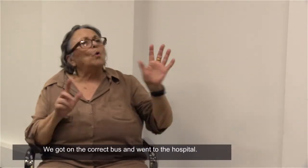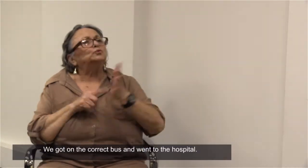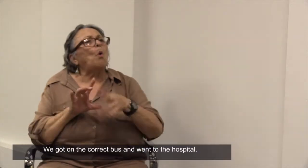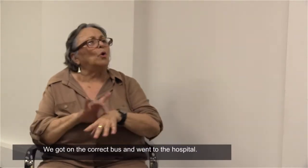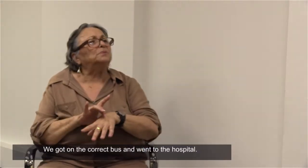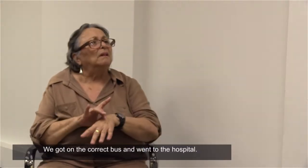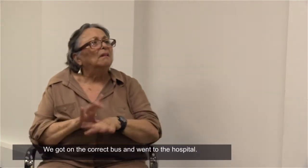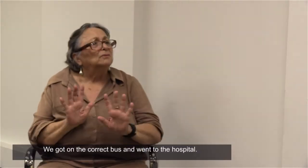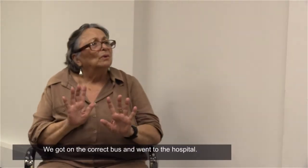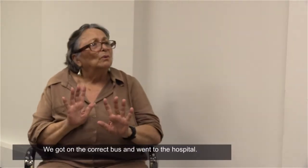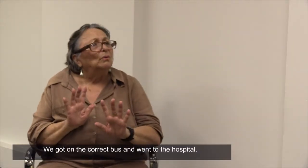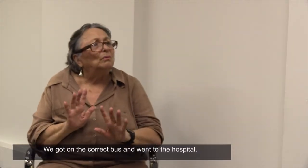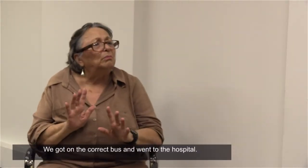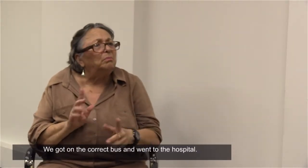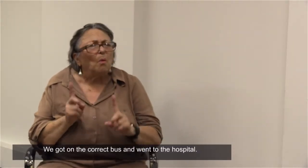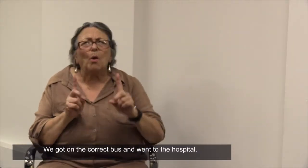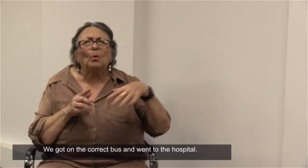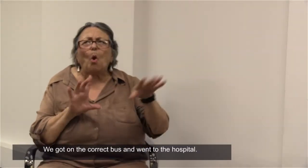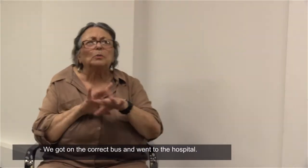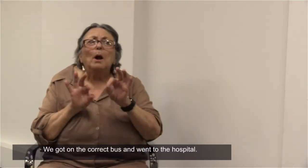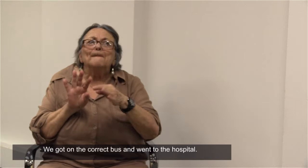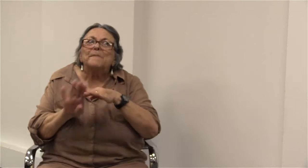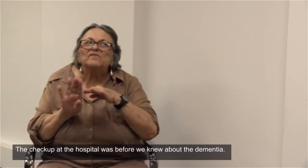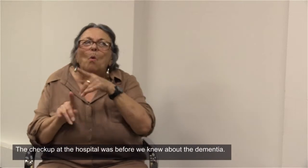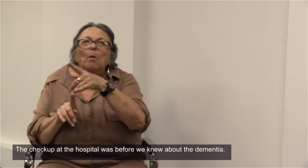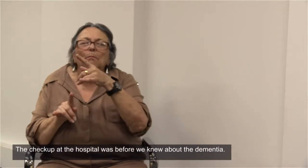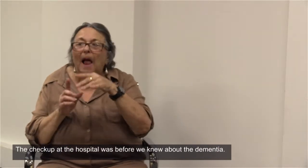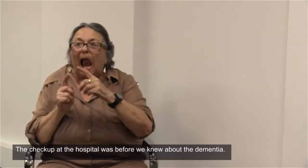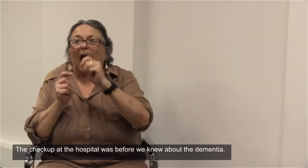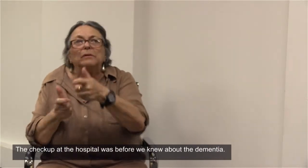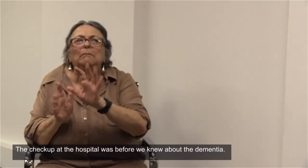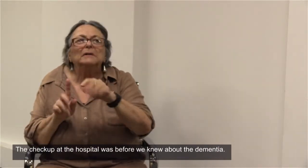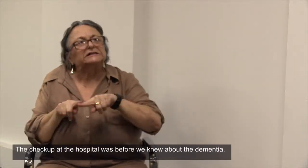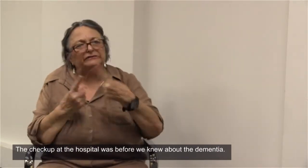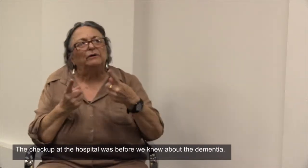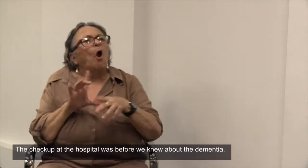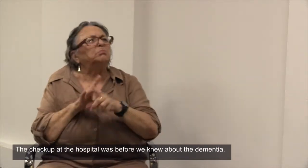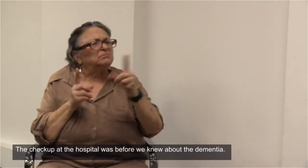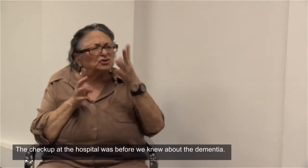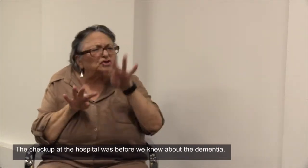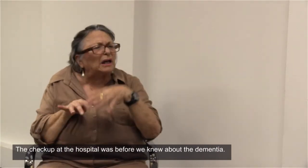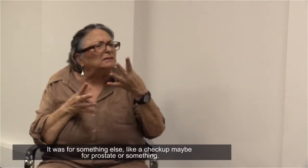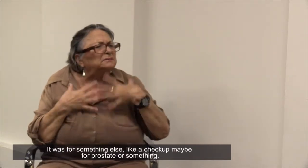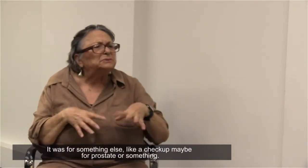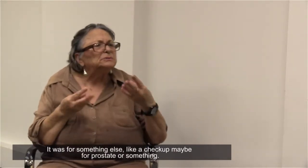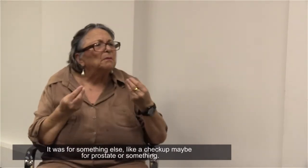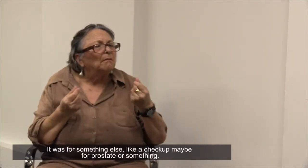We got on the correct bus and went to the hospital. The checkup at the hospital was before we knew about the dementia. It was for something